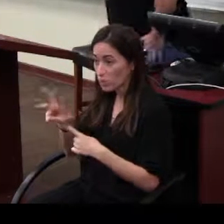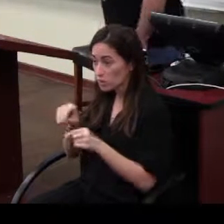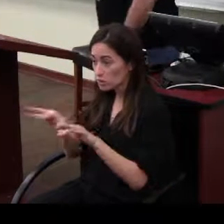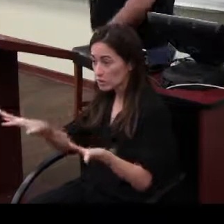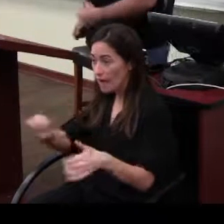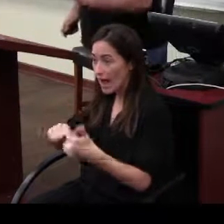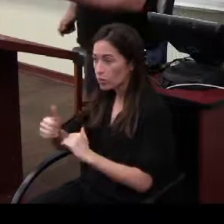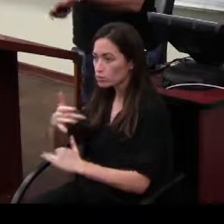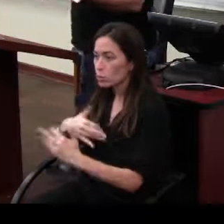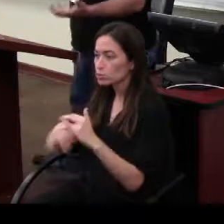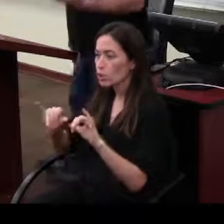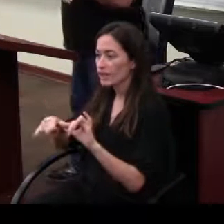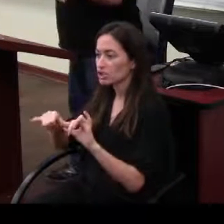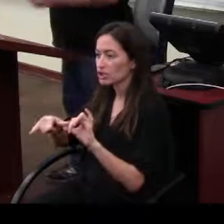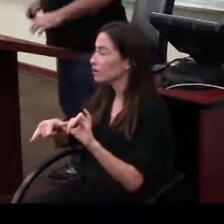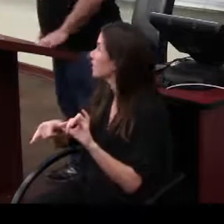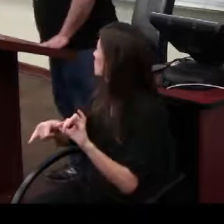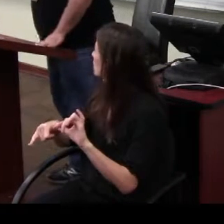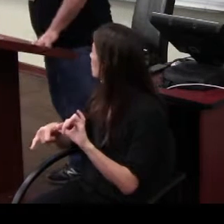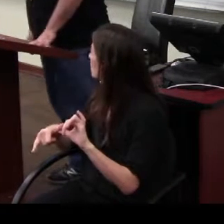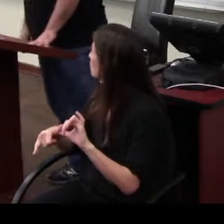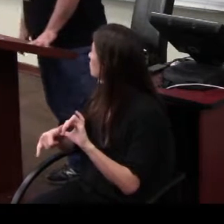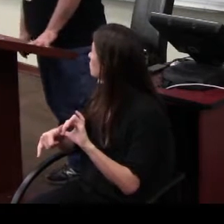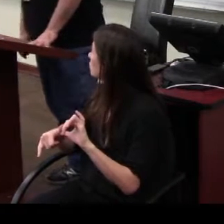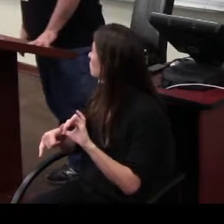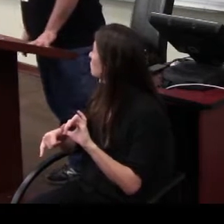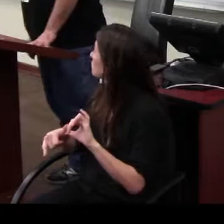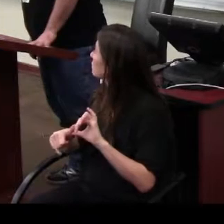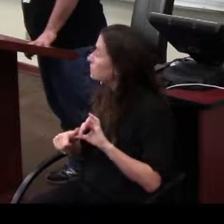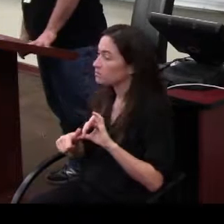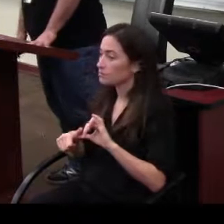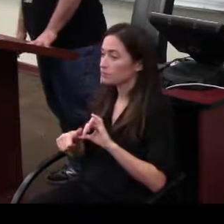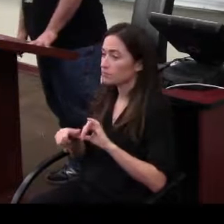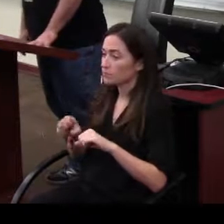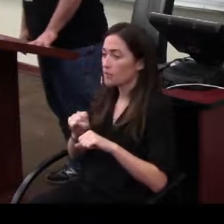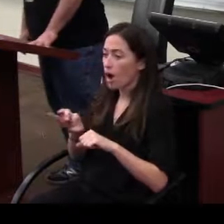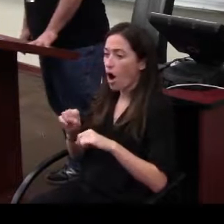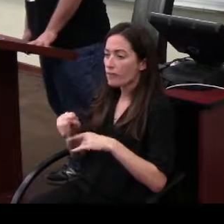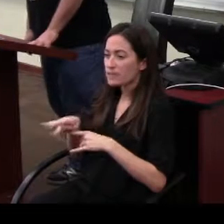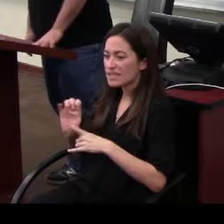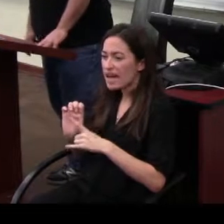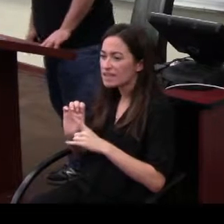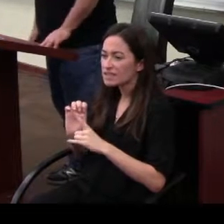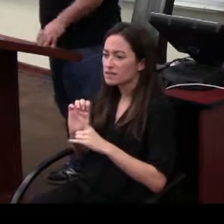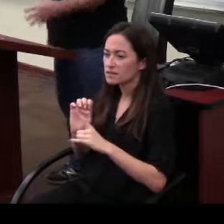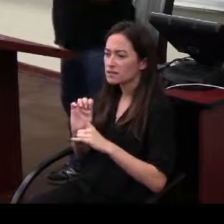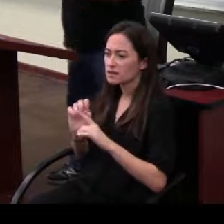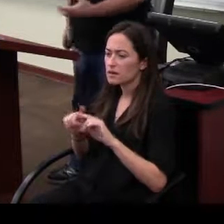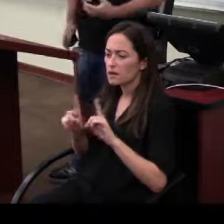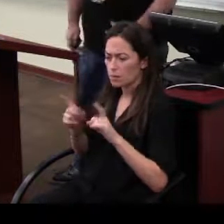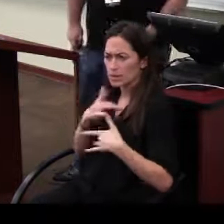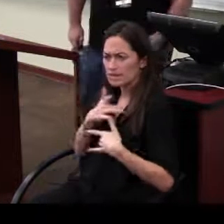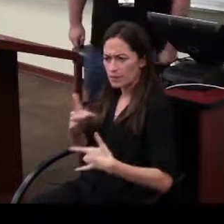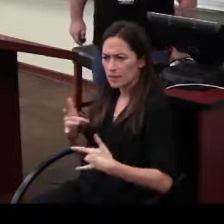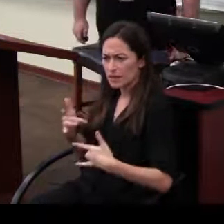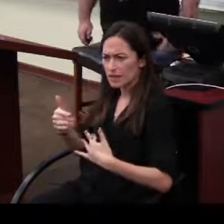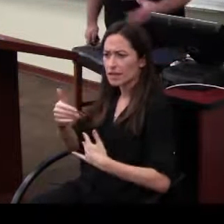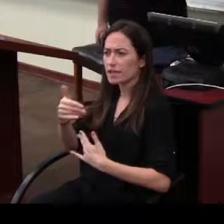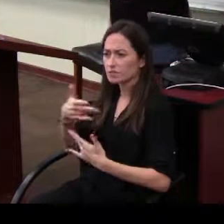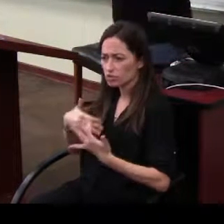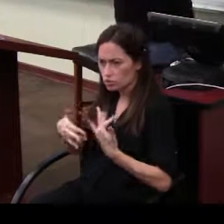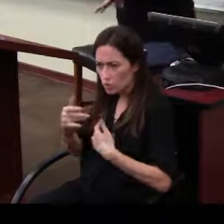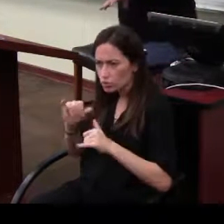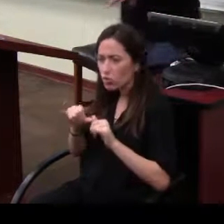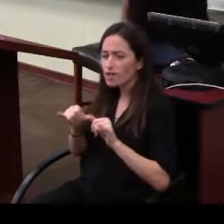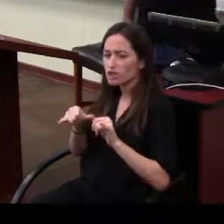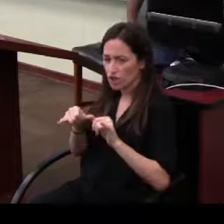sort of social engineering. There's some off-sites where, you know, it comes in other ways, but typically it's spread through some sort of social engineering.